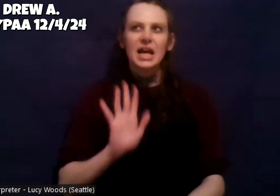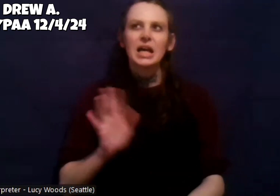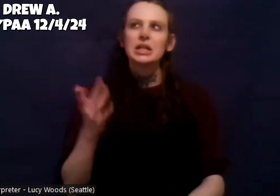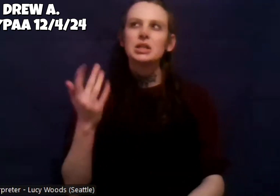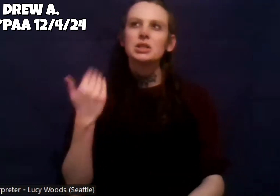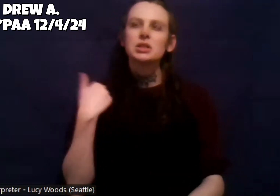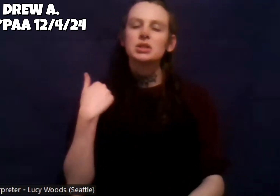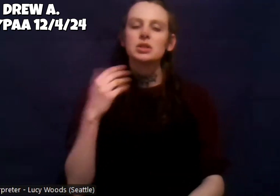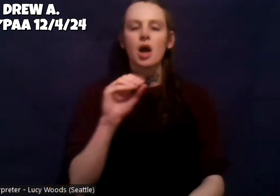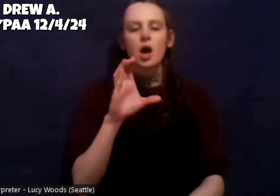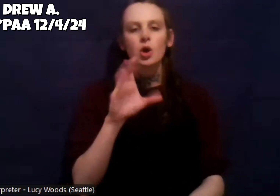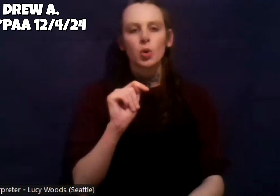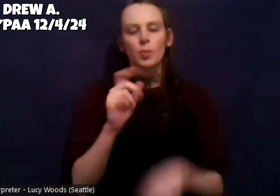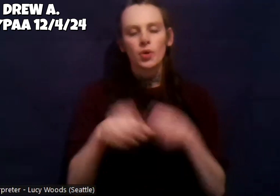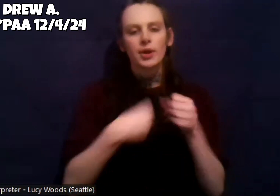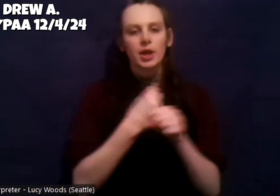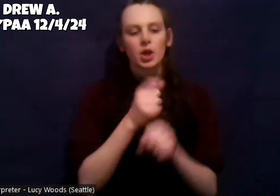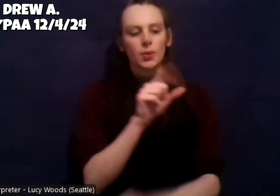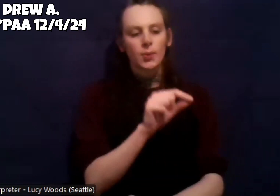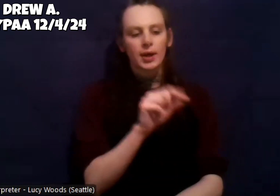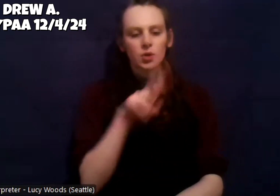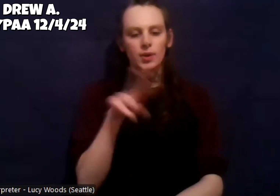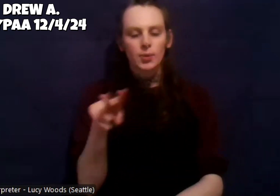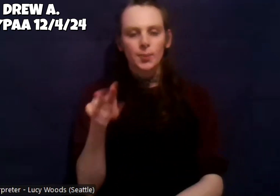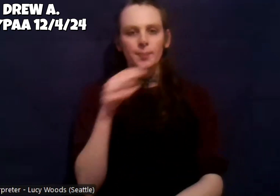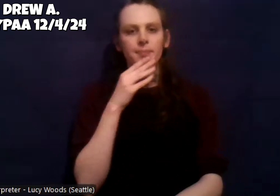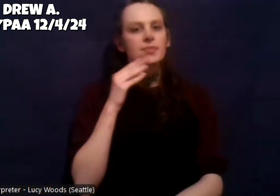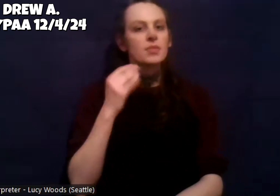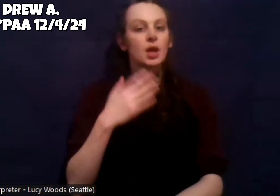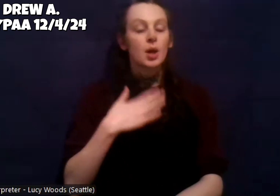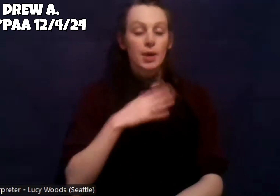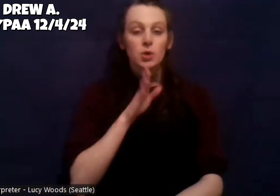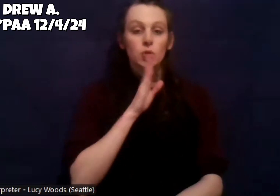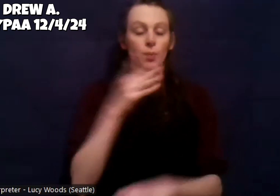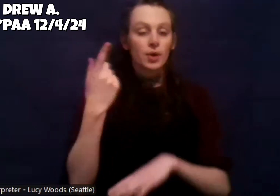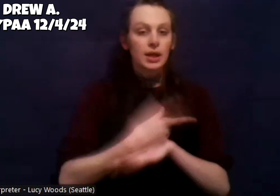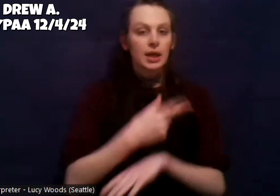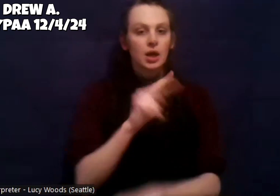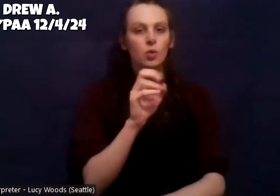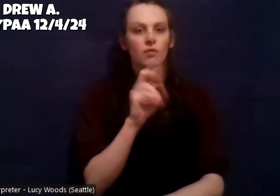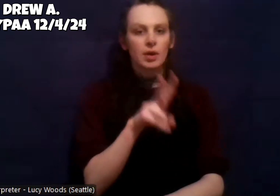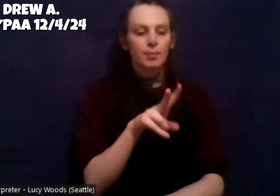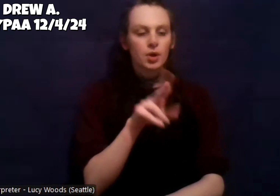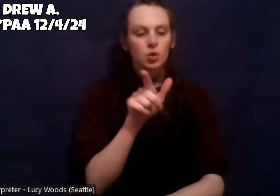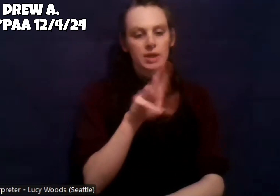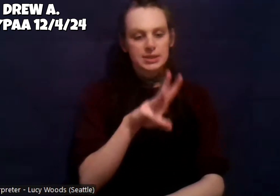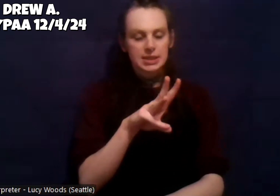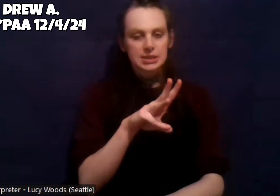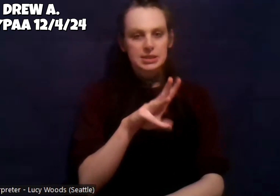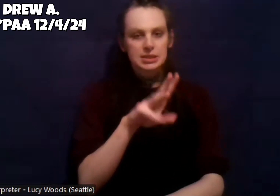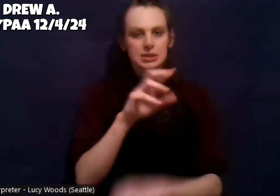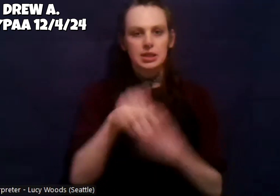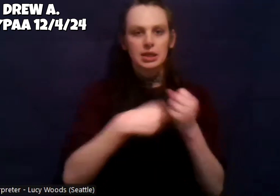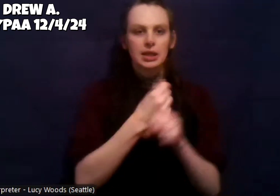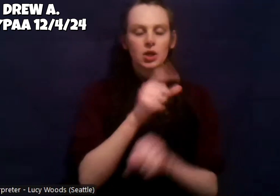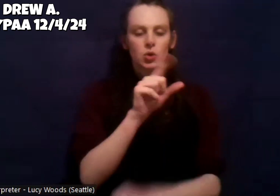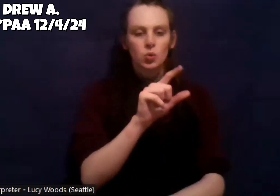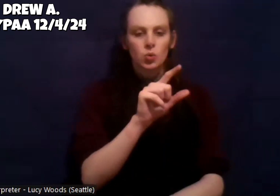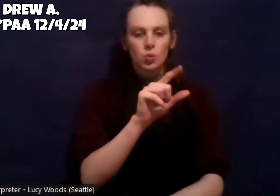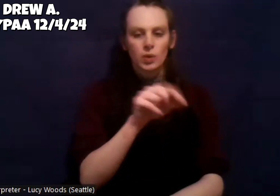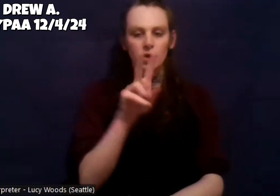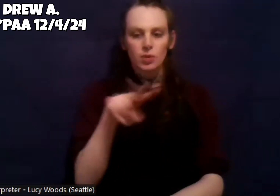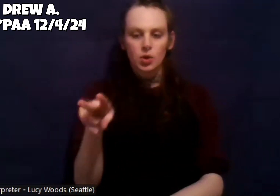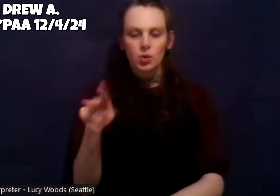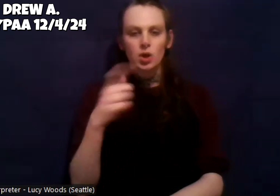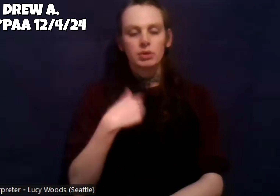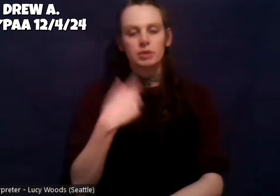2022. My sobriety date is November 26th, 2022. I just got 2 years again.